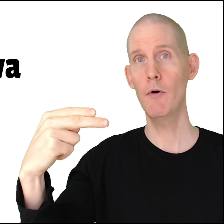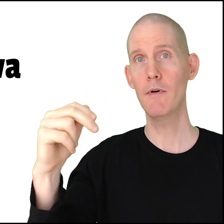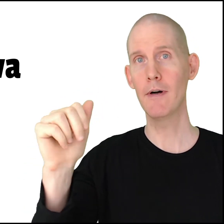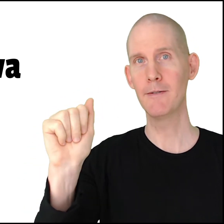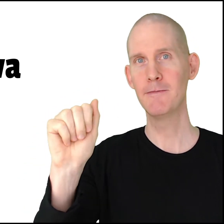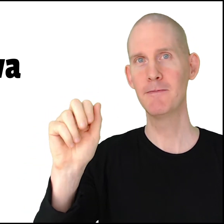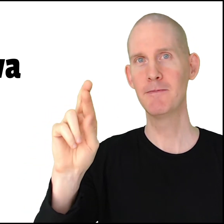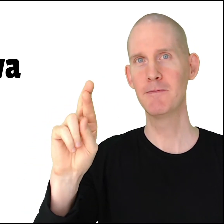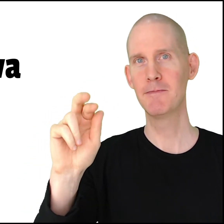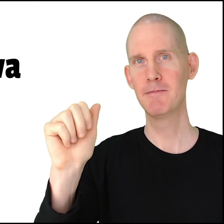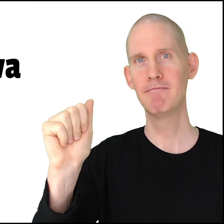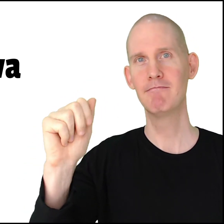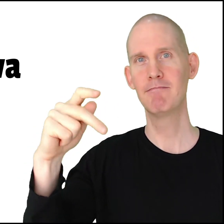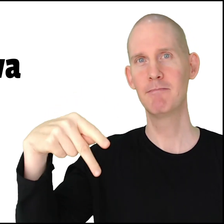Sharapova.